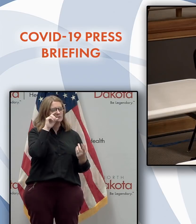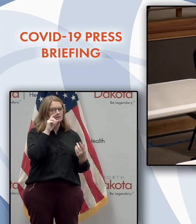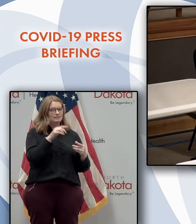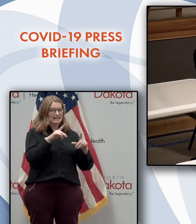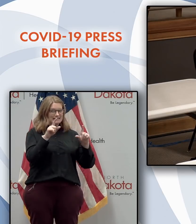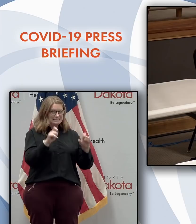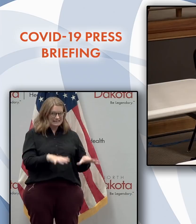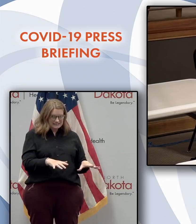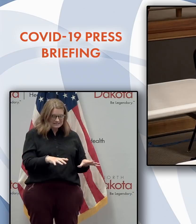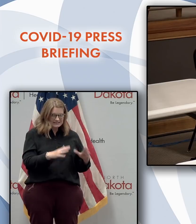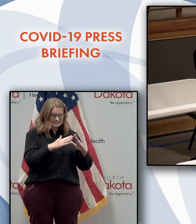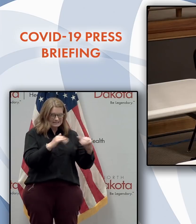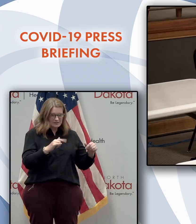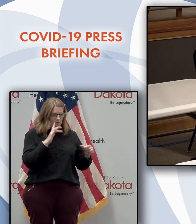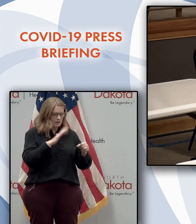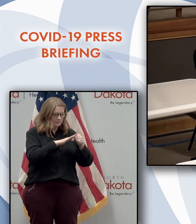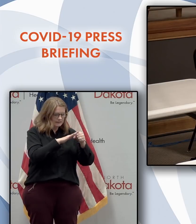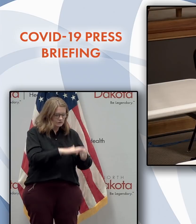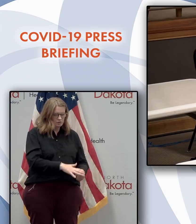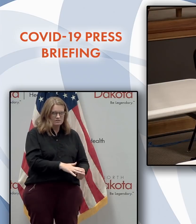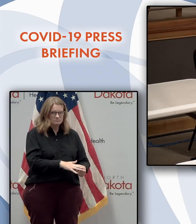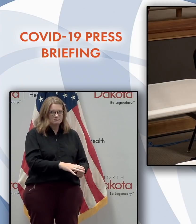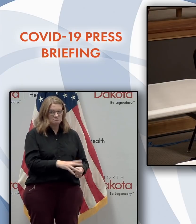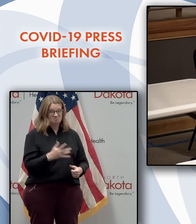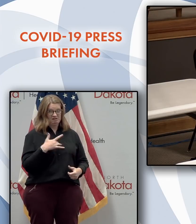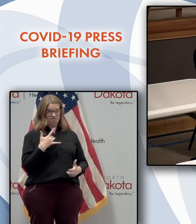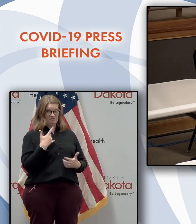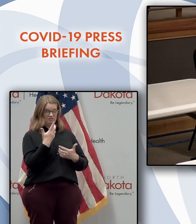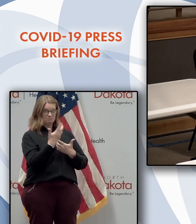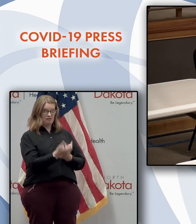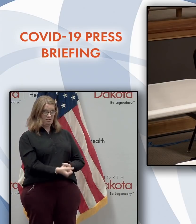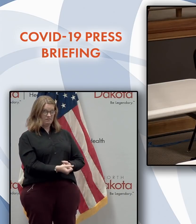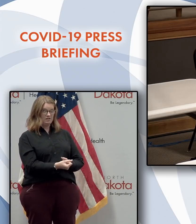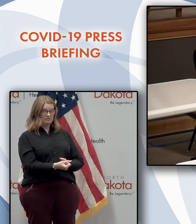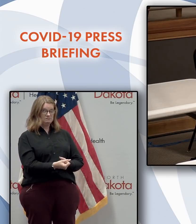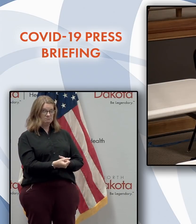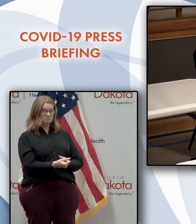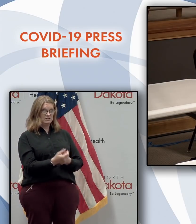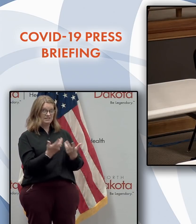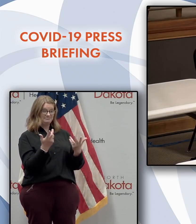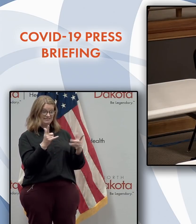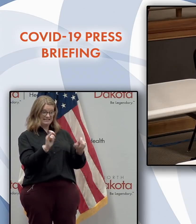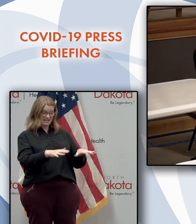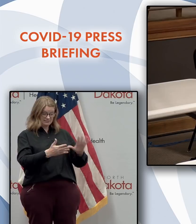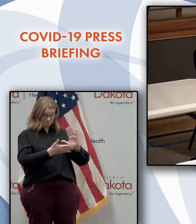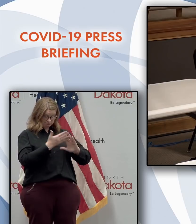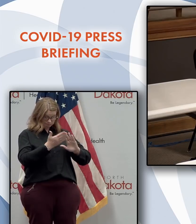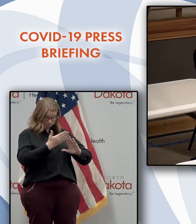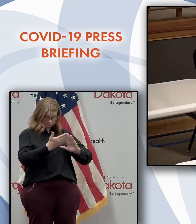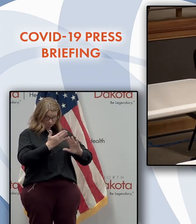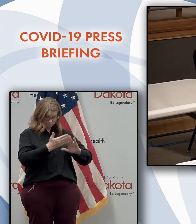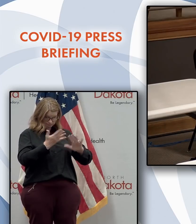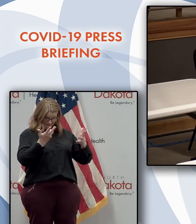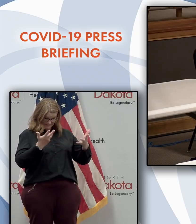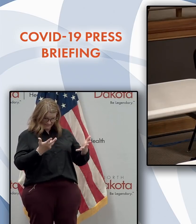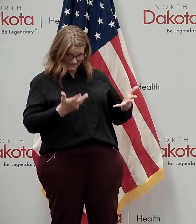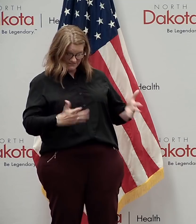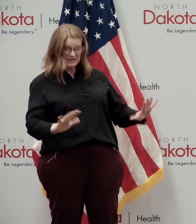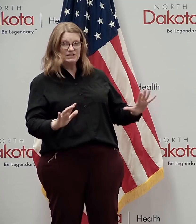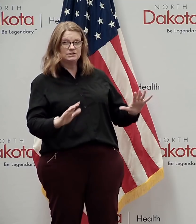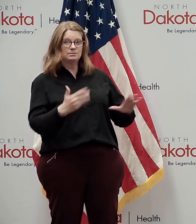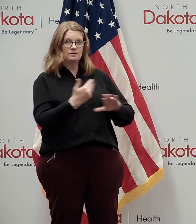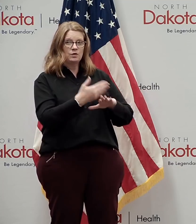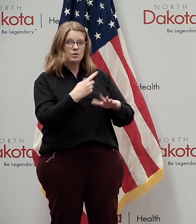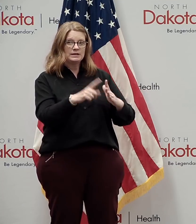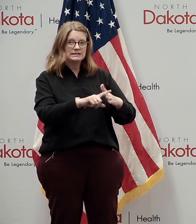testing infrastructure. How confident are you that we can get these results in time for their school year if they're given that week to conduct them all? Well,